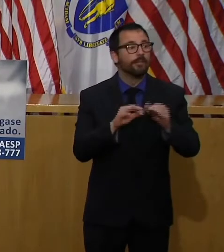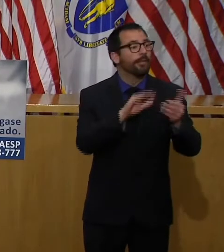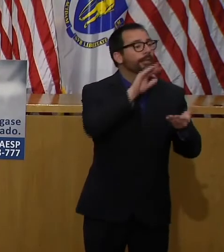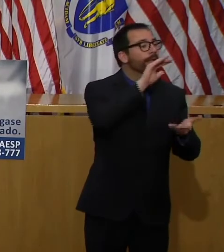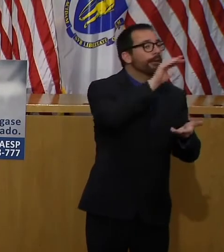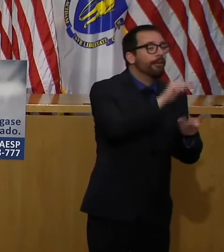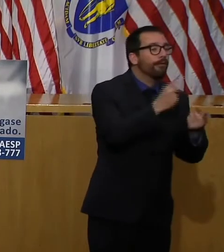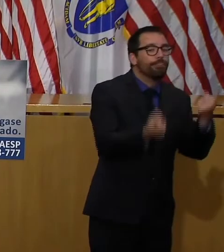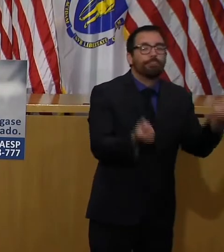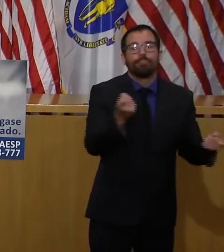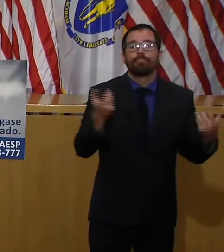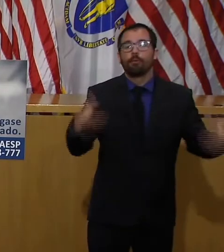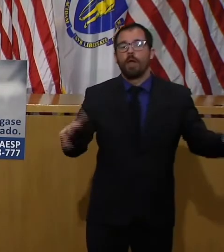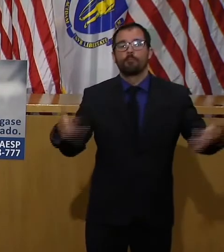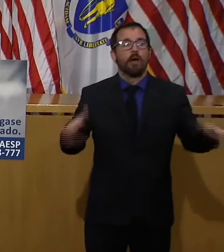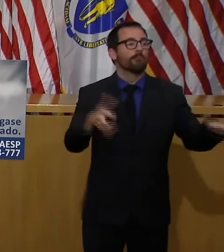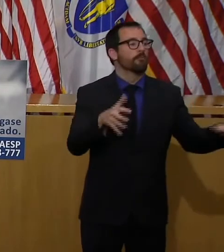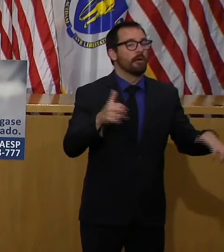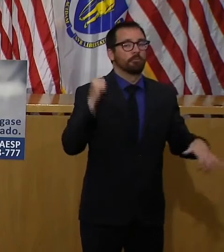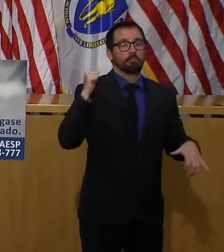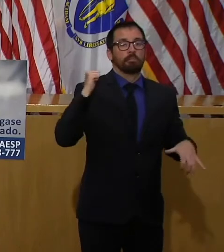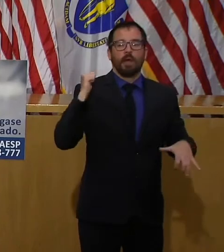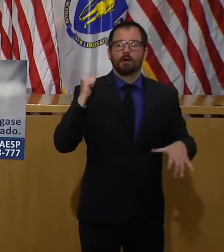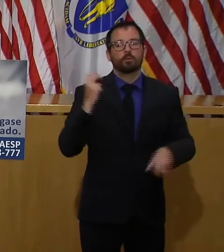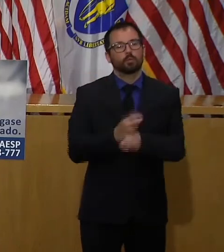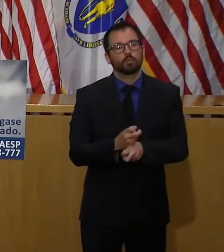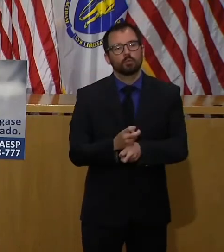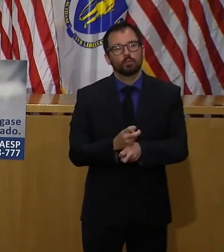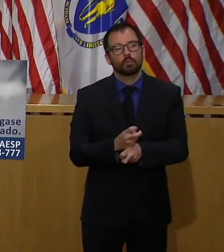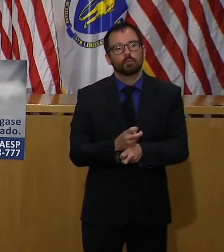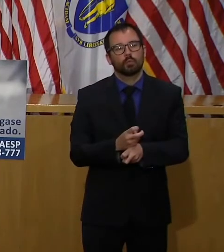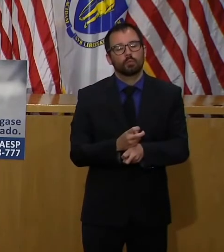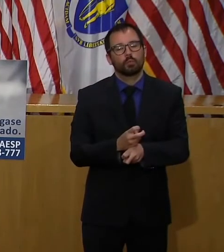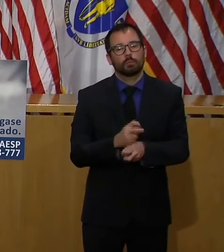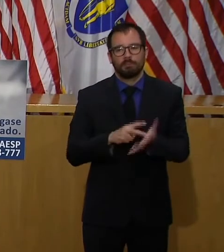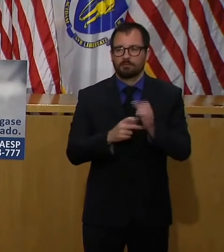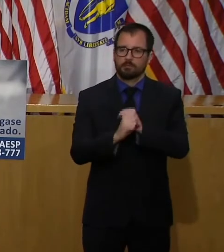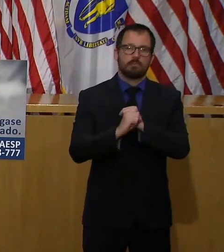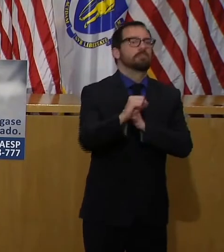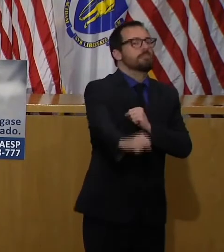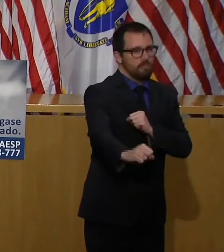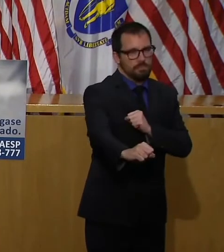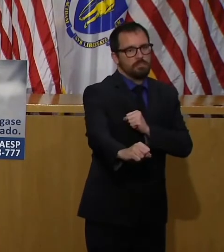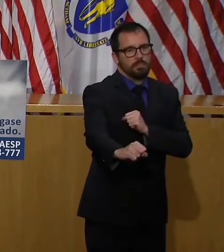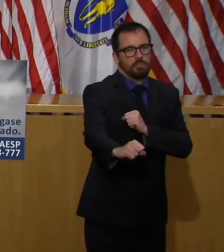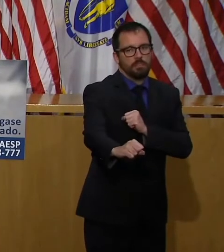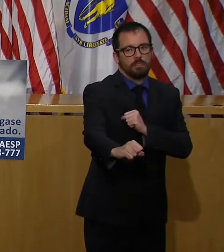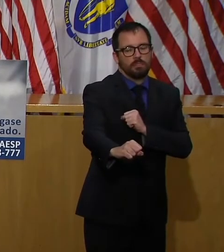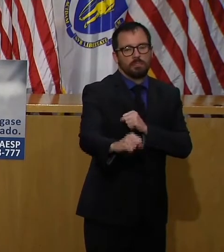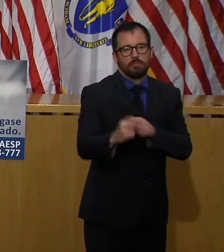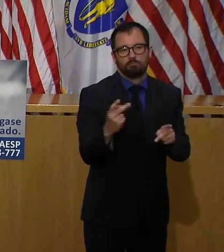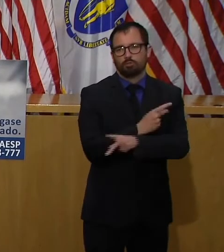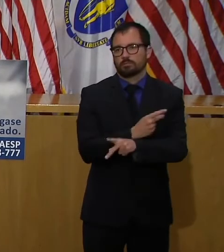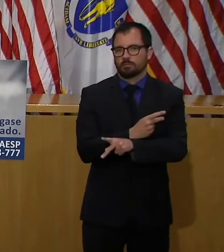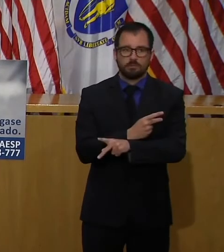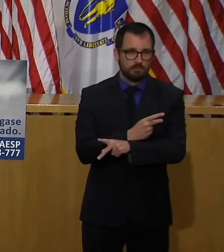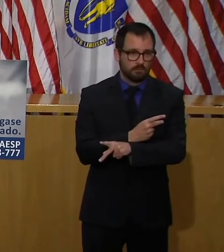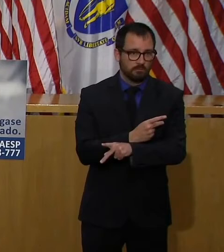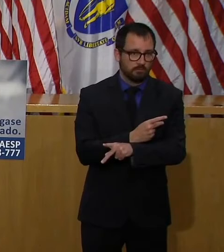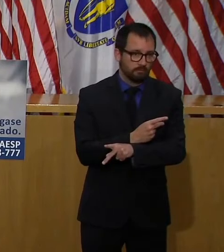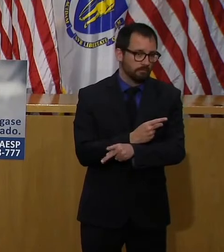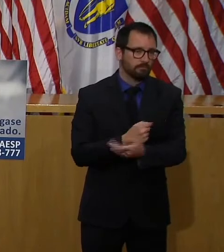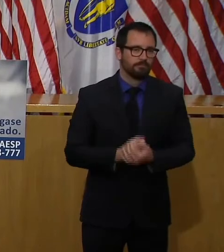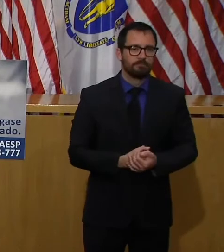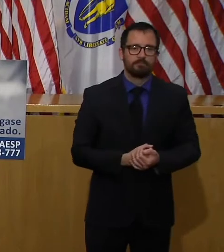of our communities. The goal is to make sure Massachusetts residents are aware of the importance of contact tracing and are ready